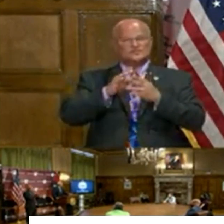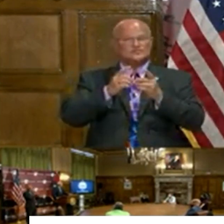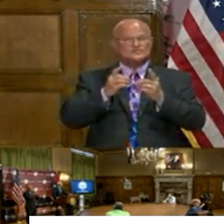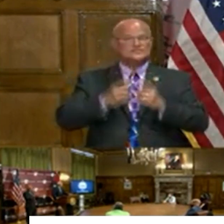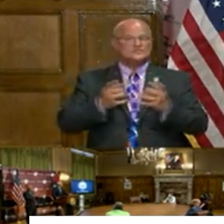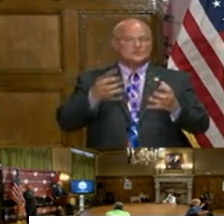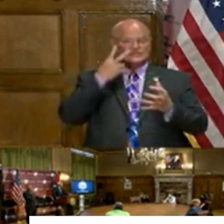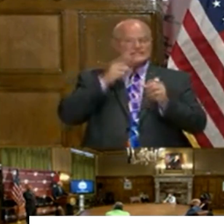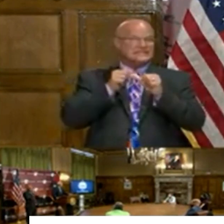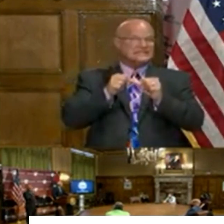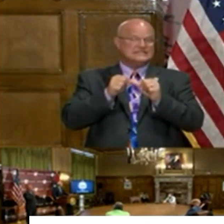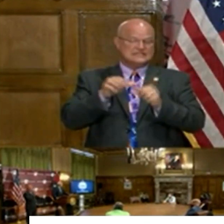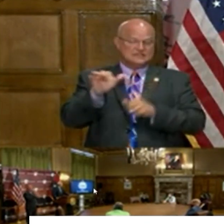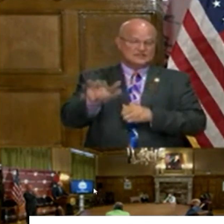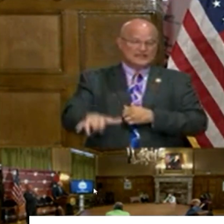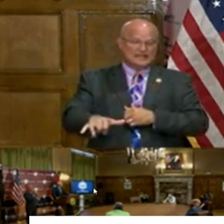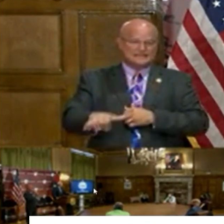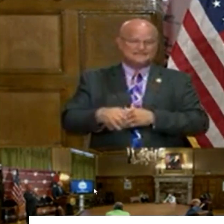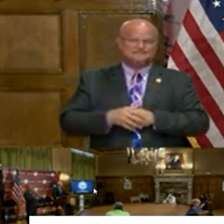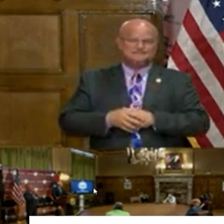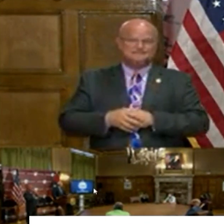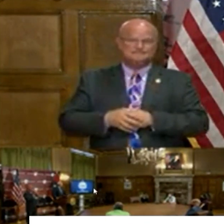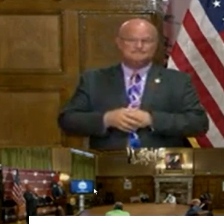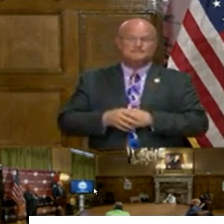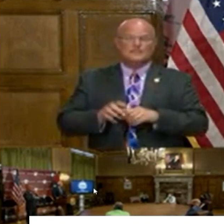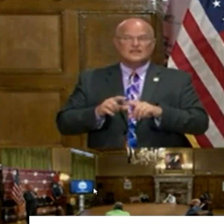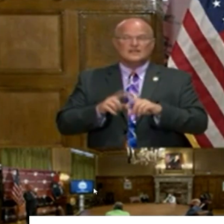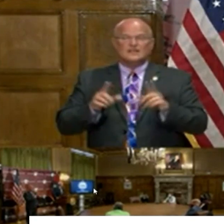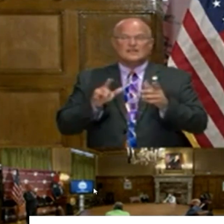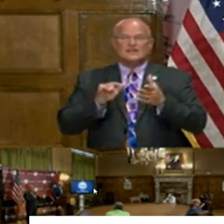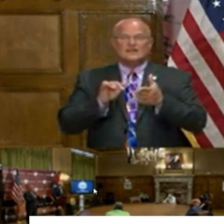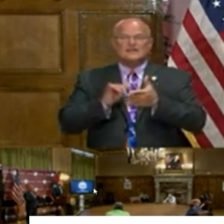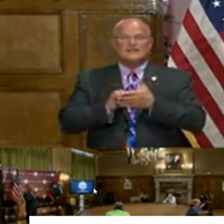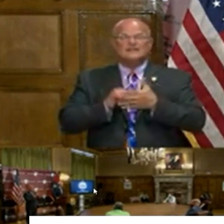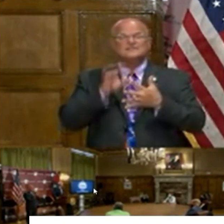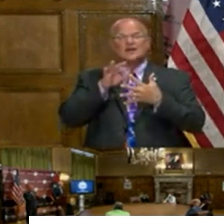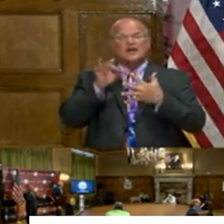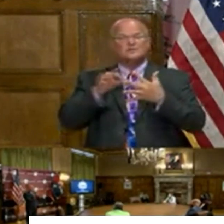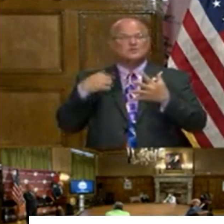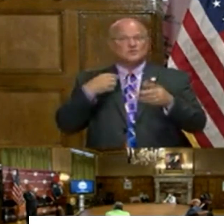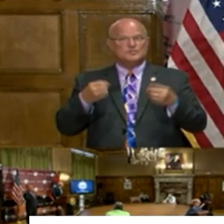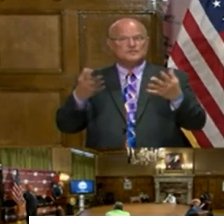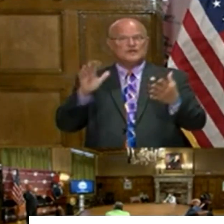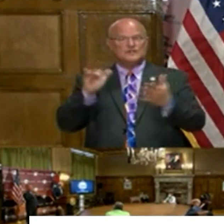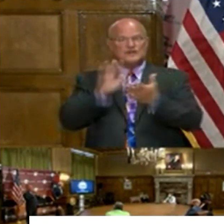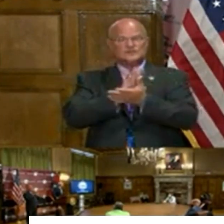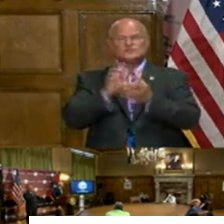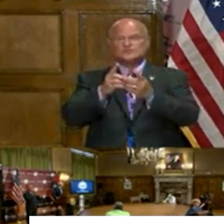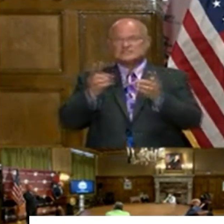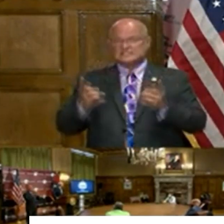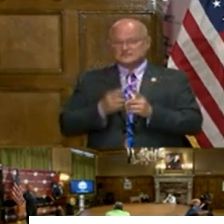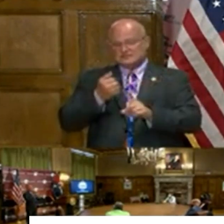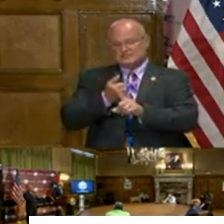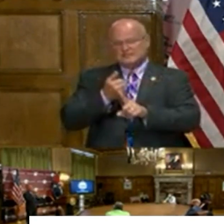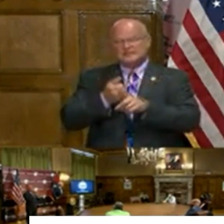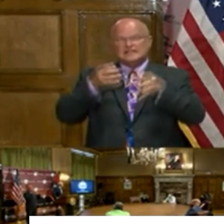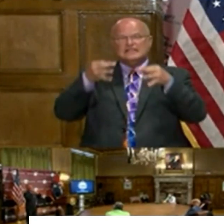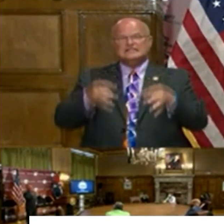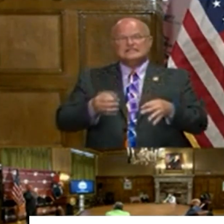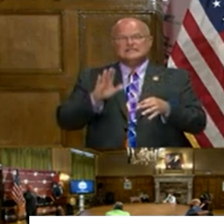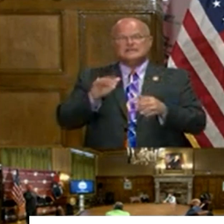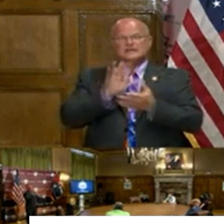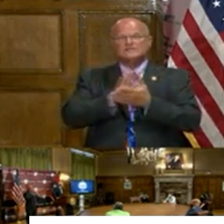like to see them continue that, but those are options that will be provided by the school districts and decisions made by